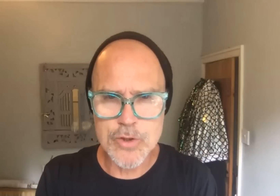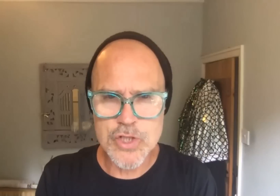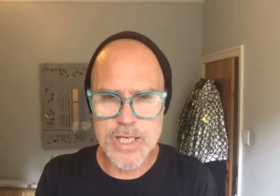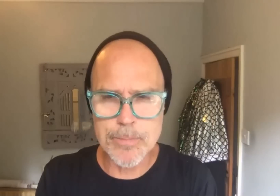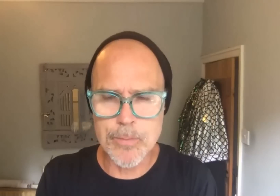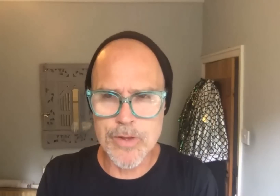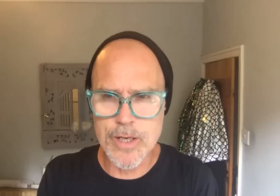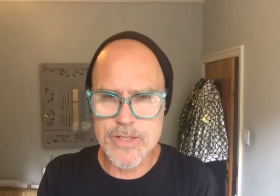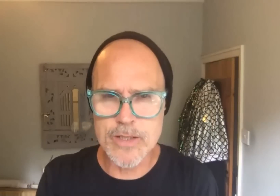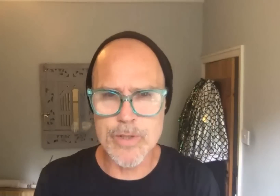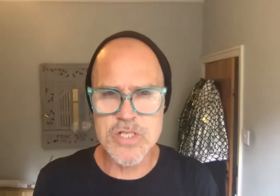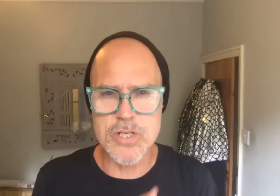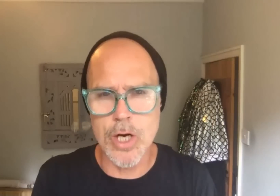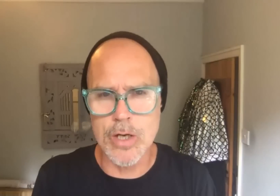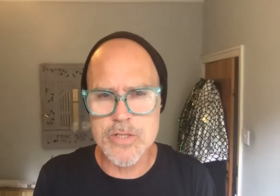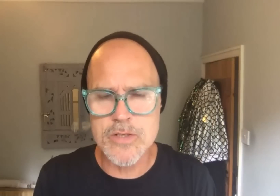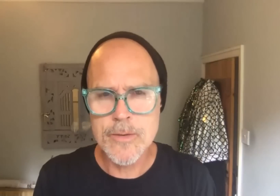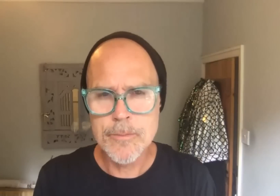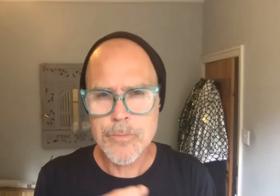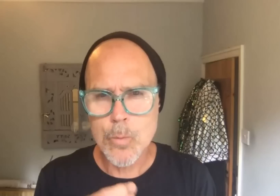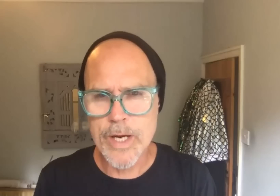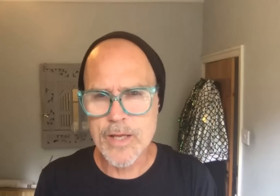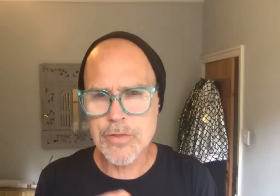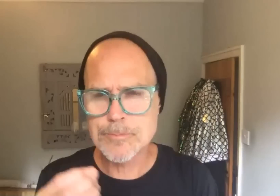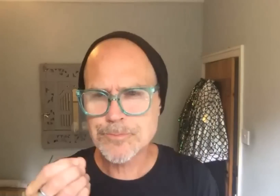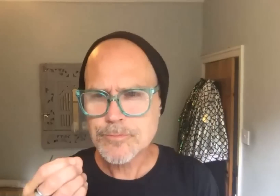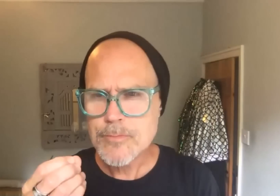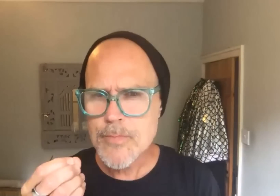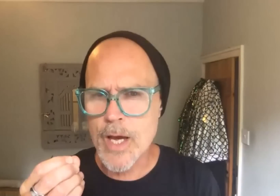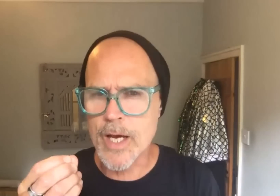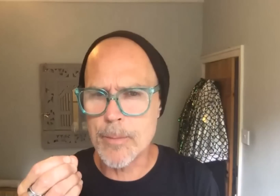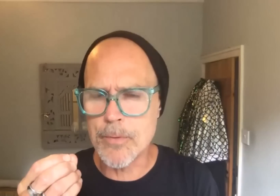very much in keeping with the idea that we start with